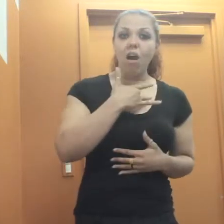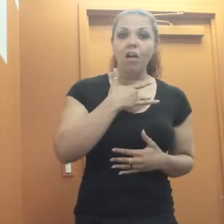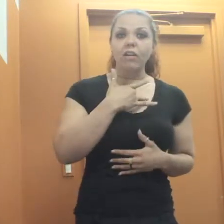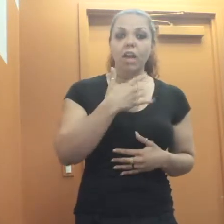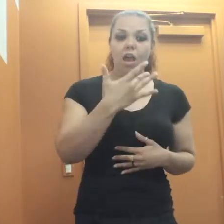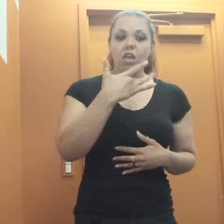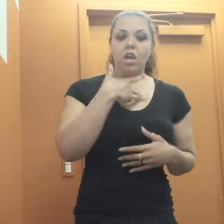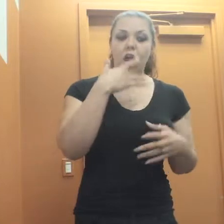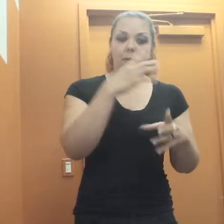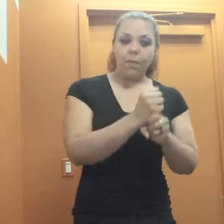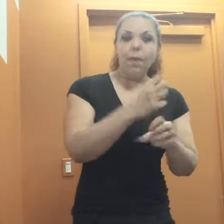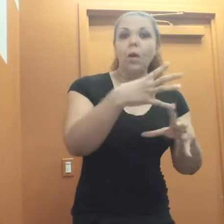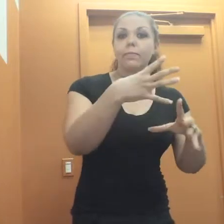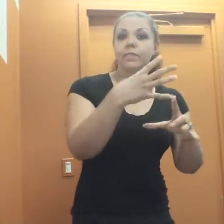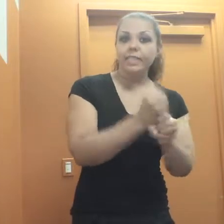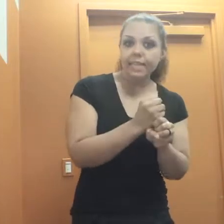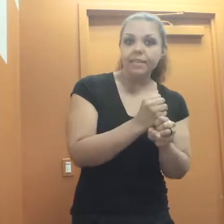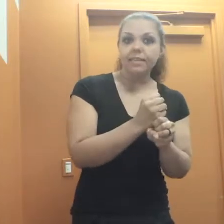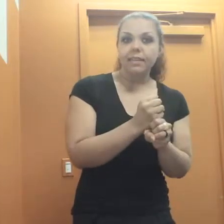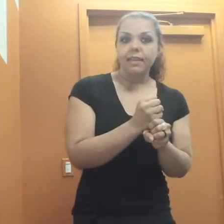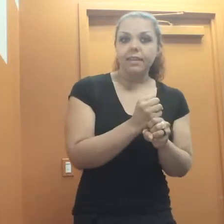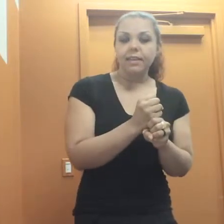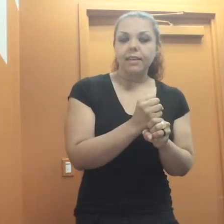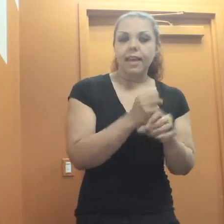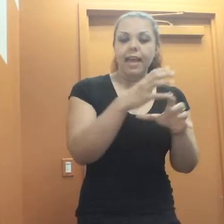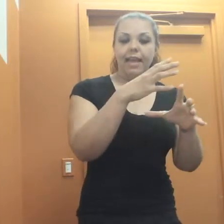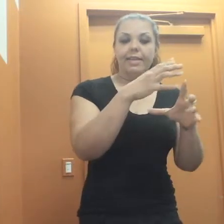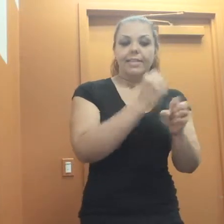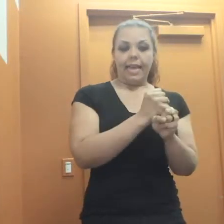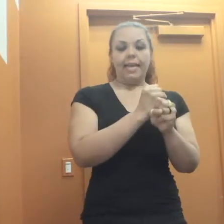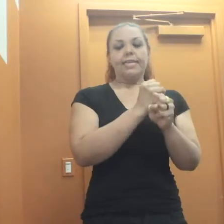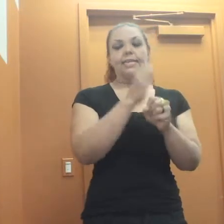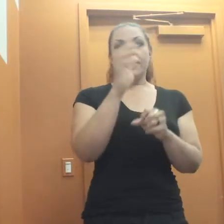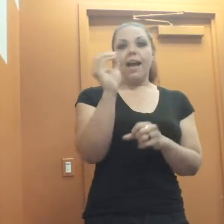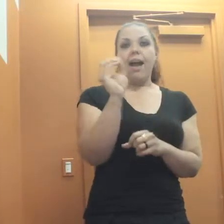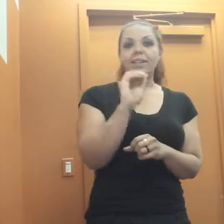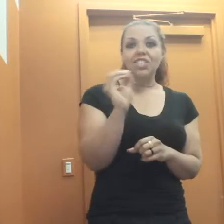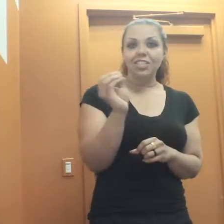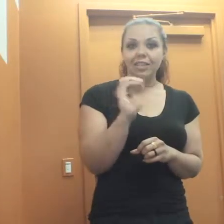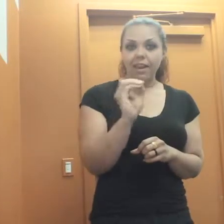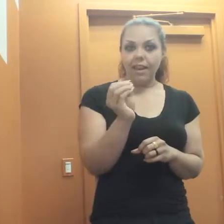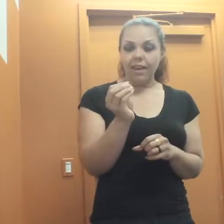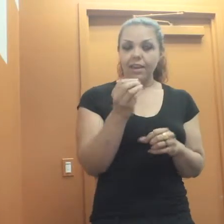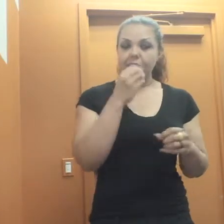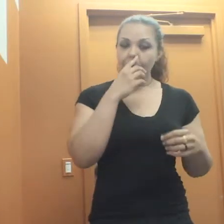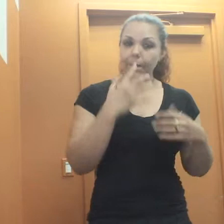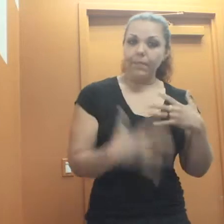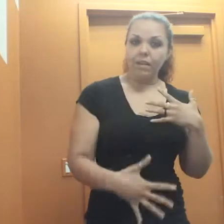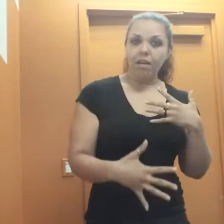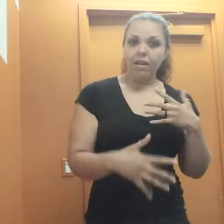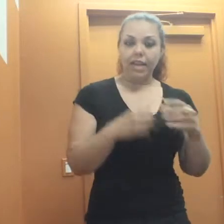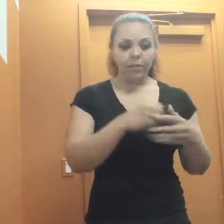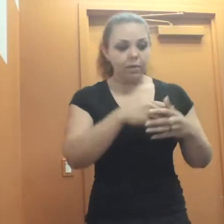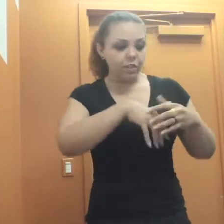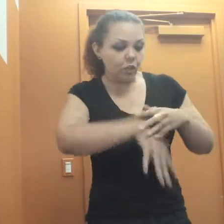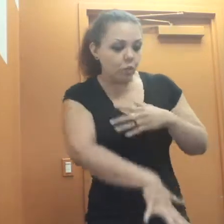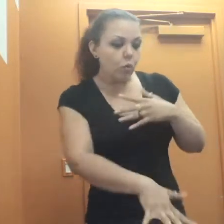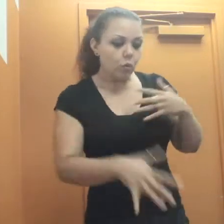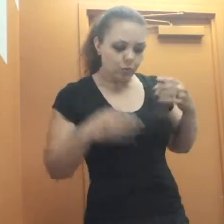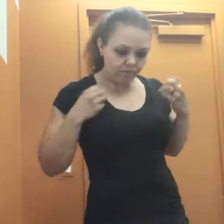the oxygenated blood and pumps it back into the body. But the 4 chambers are really important because they keep the blood